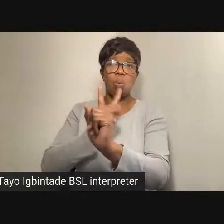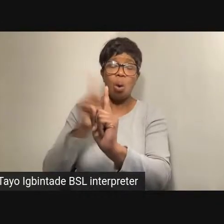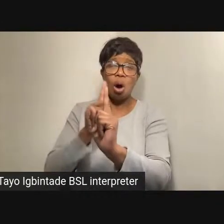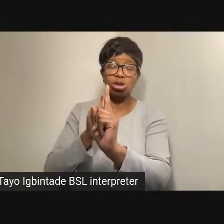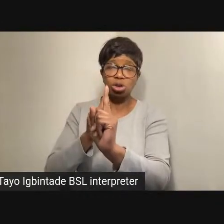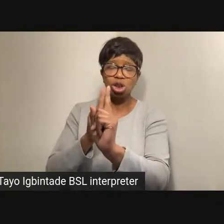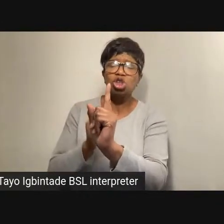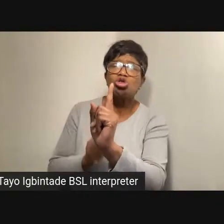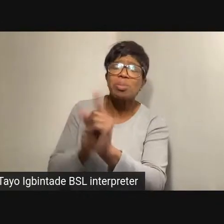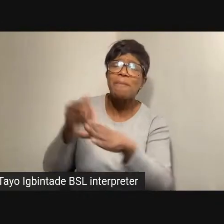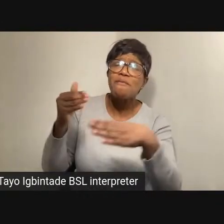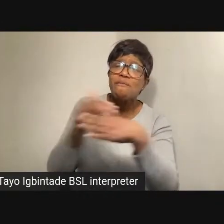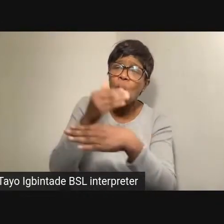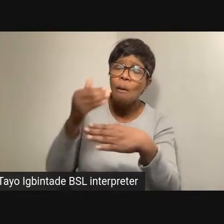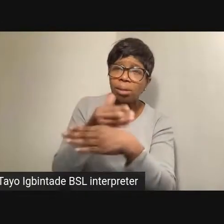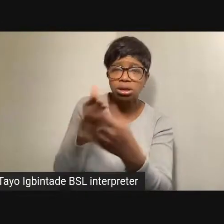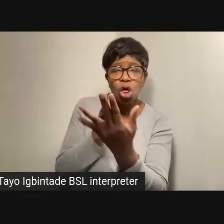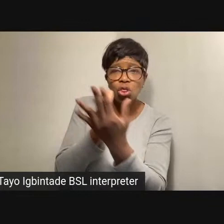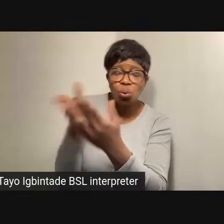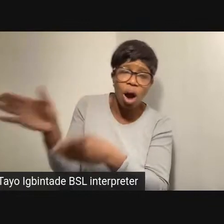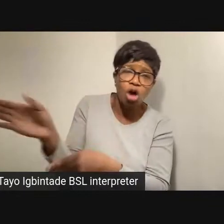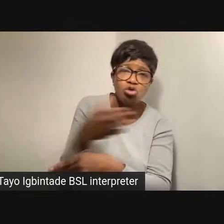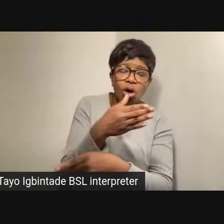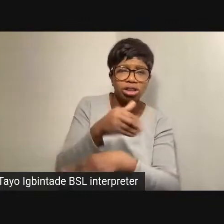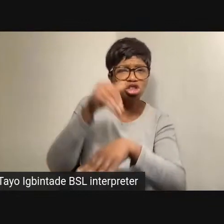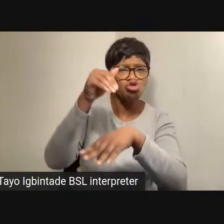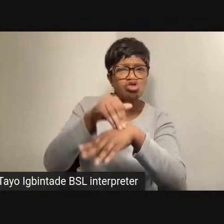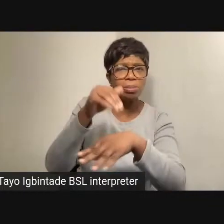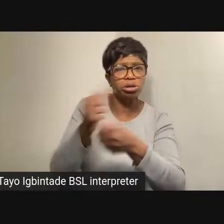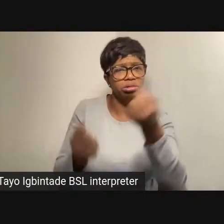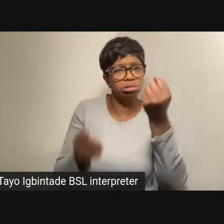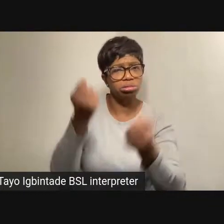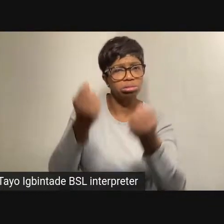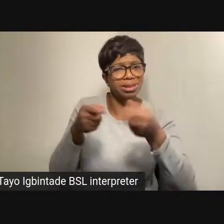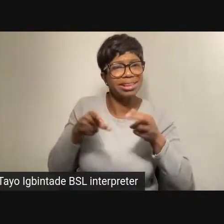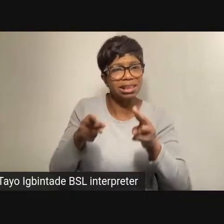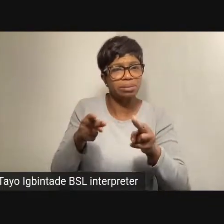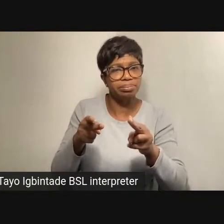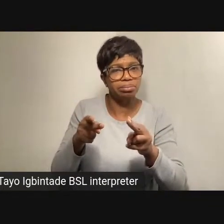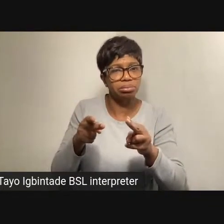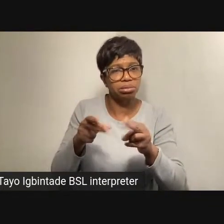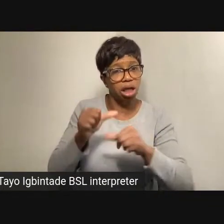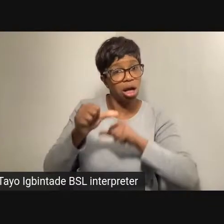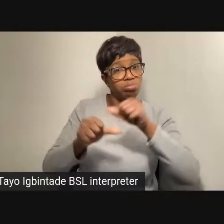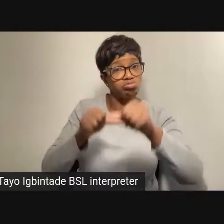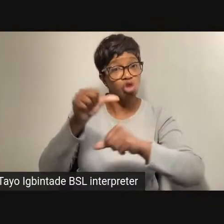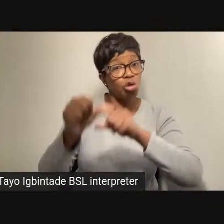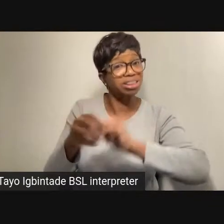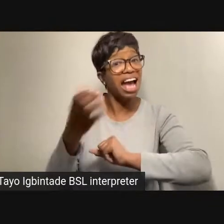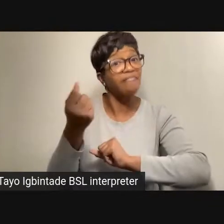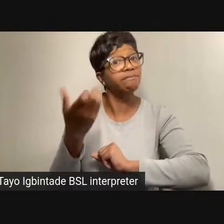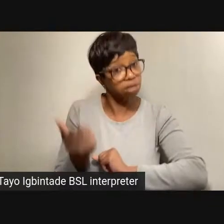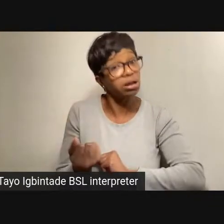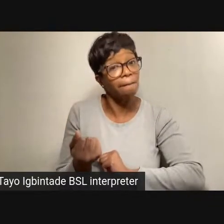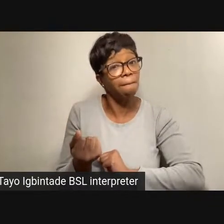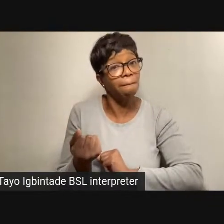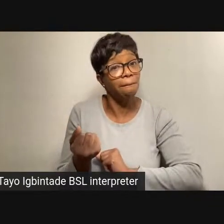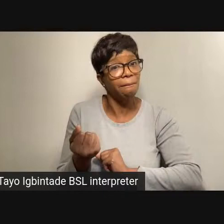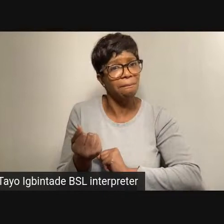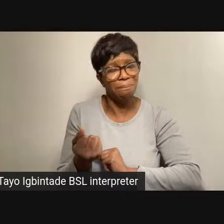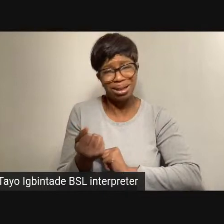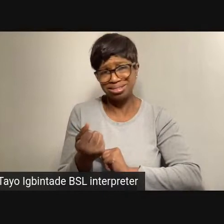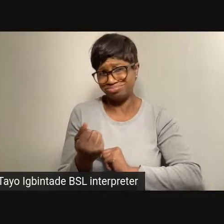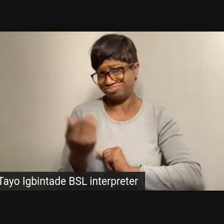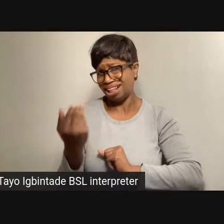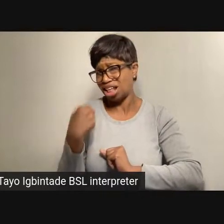justice system. Some progresses have been made, but as we have seen over the last few